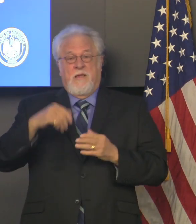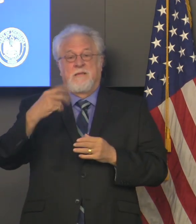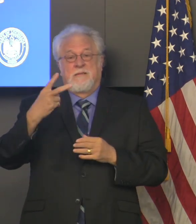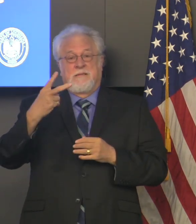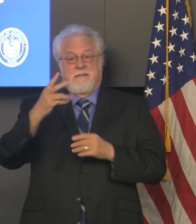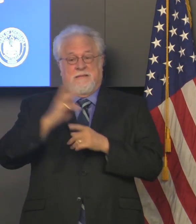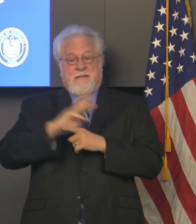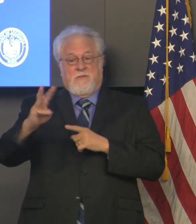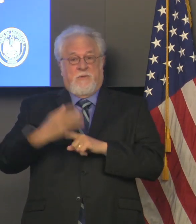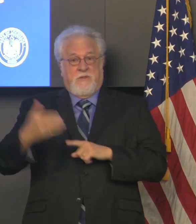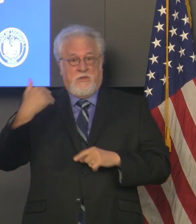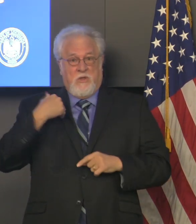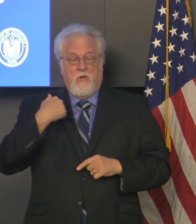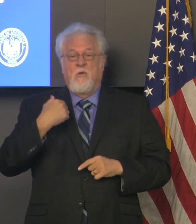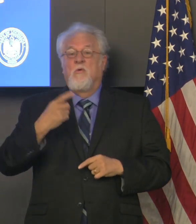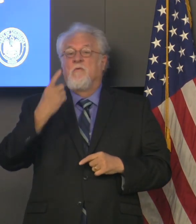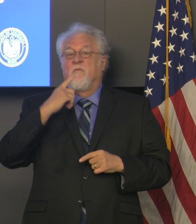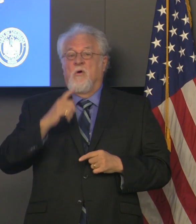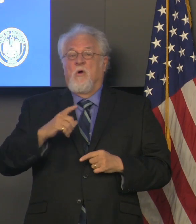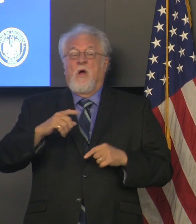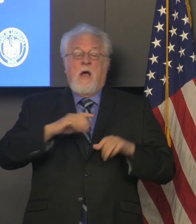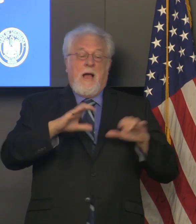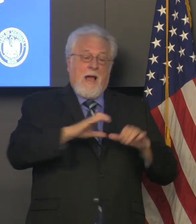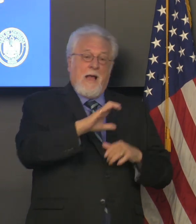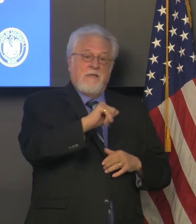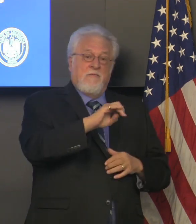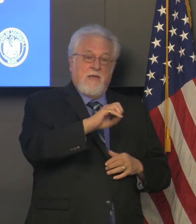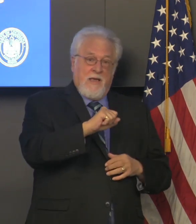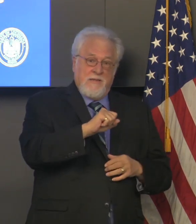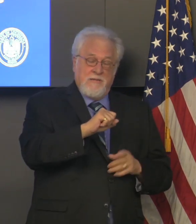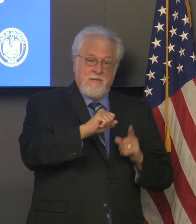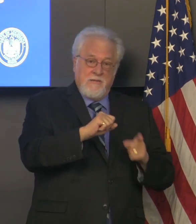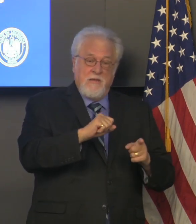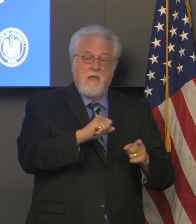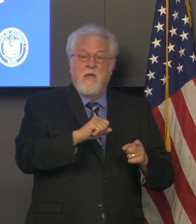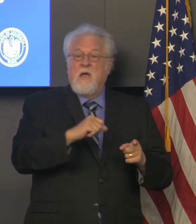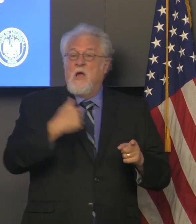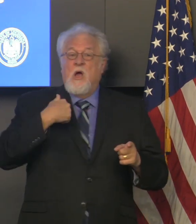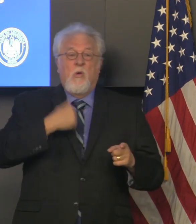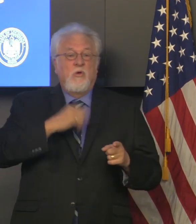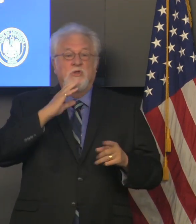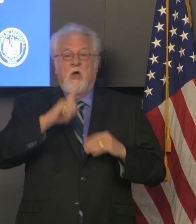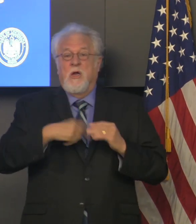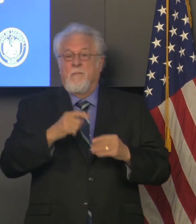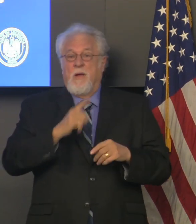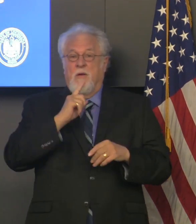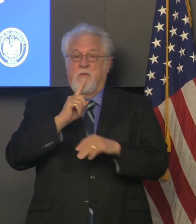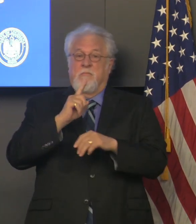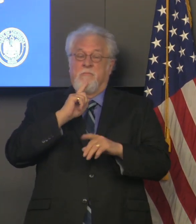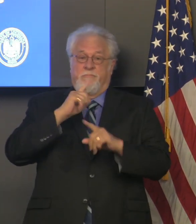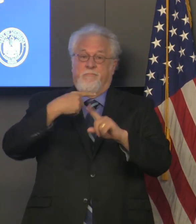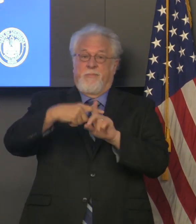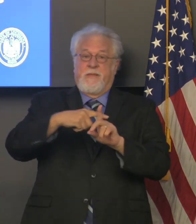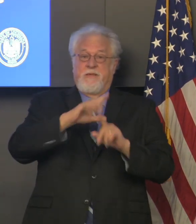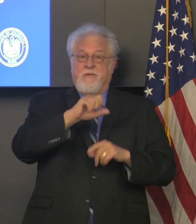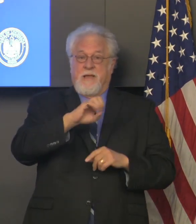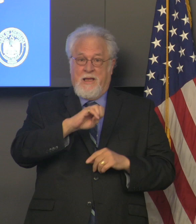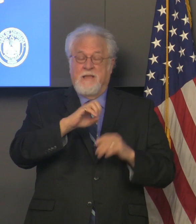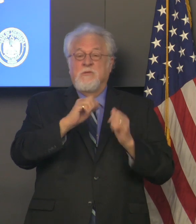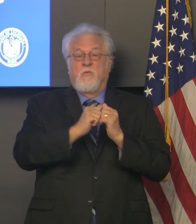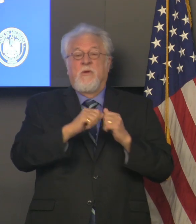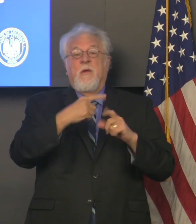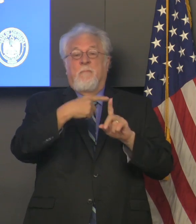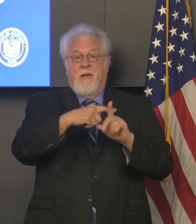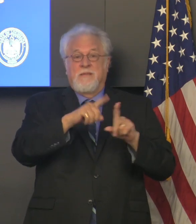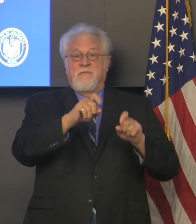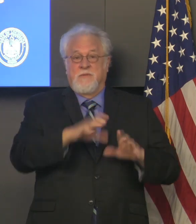ago in terms of the active cases. And know that we're only talking about confirmed cases, those with a positive test